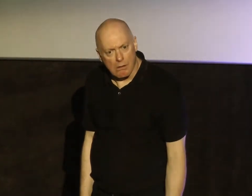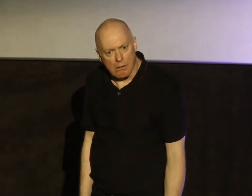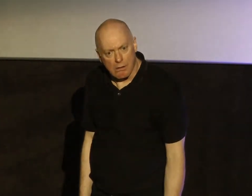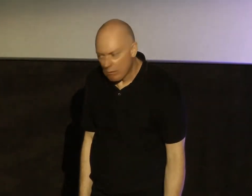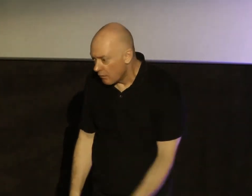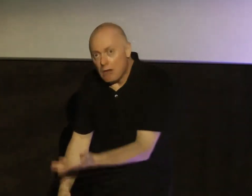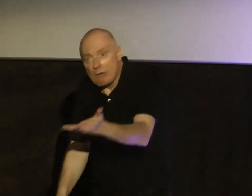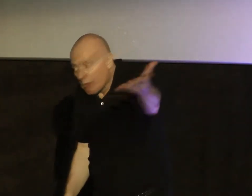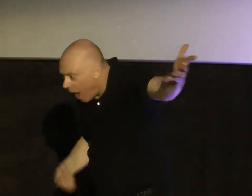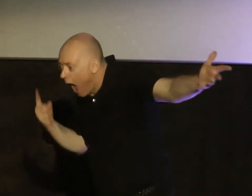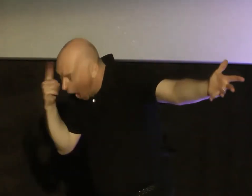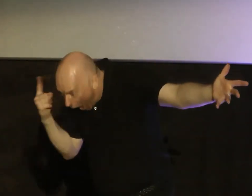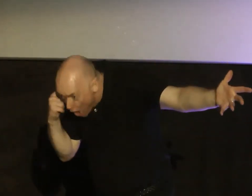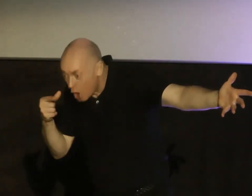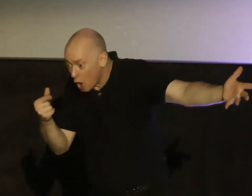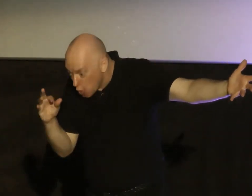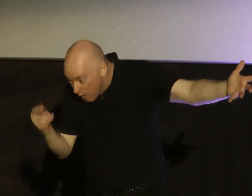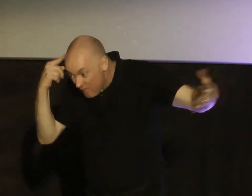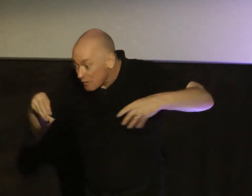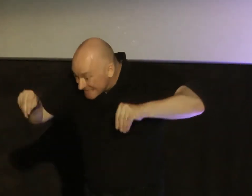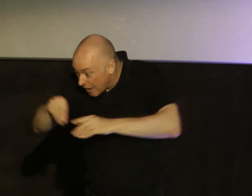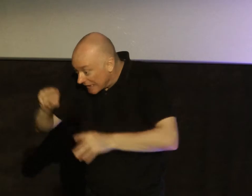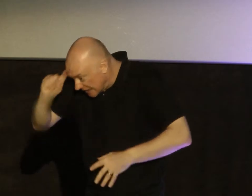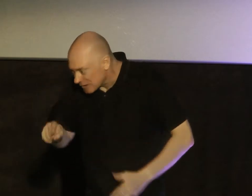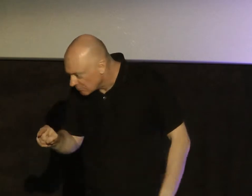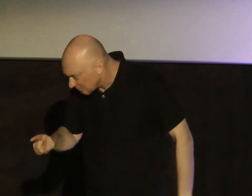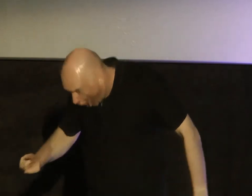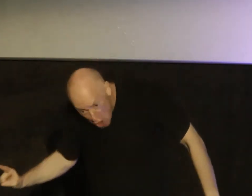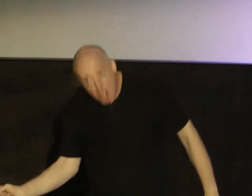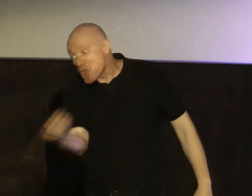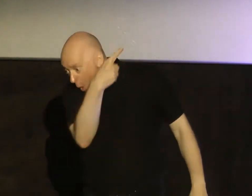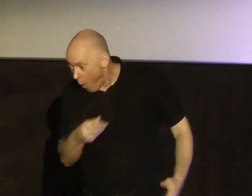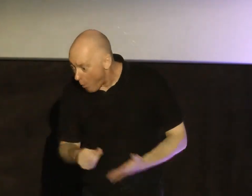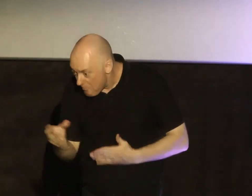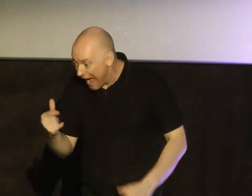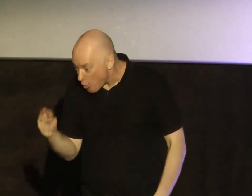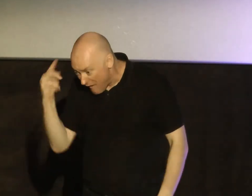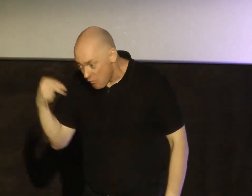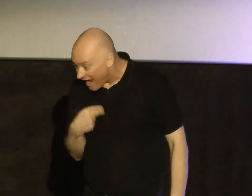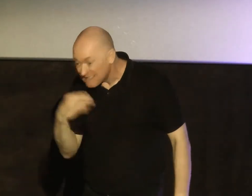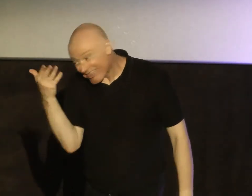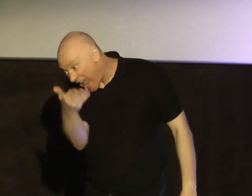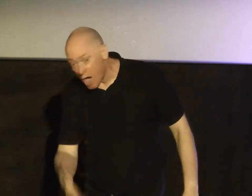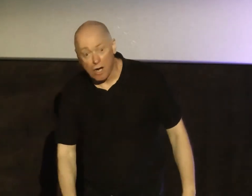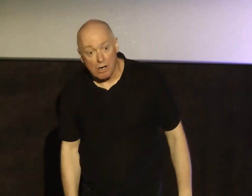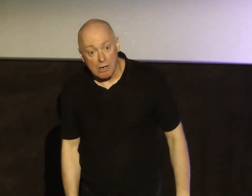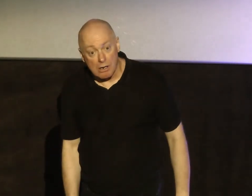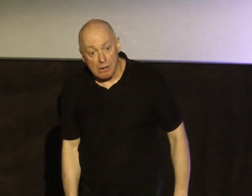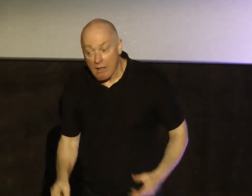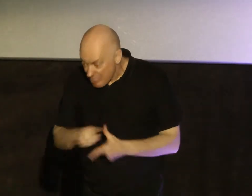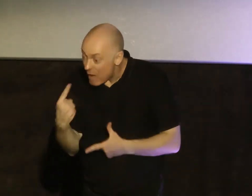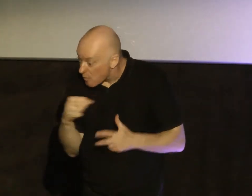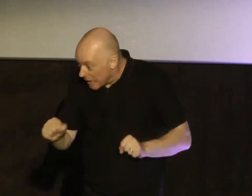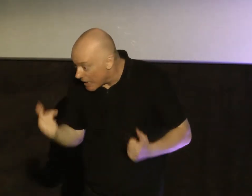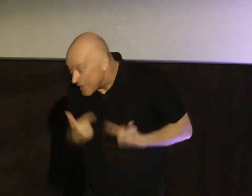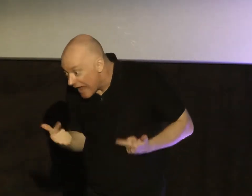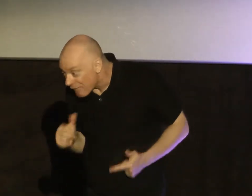behold, I've heard that there is grain for sale in Egypt. Go down and buy grain for us there, that we may live and not